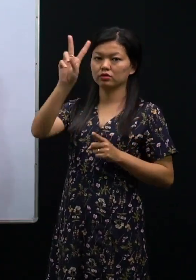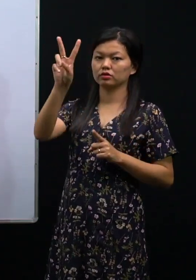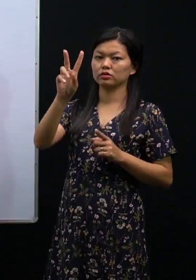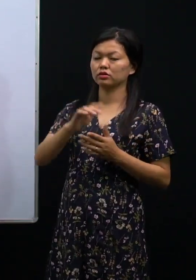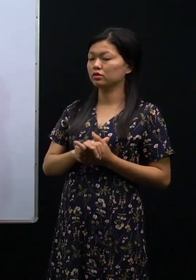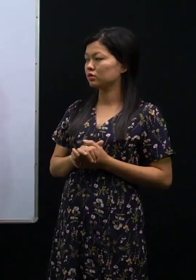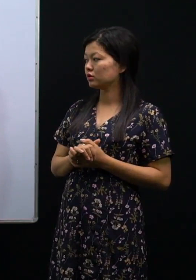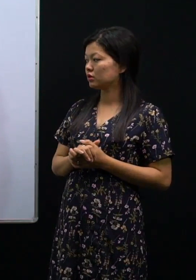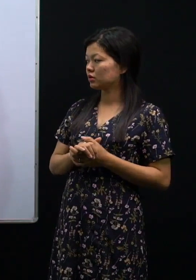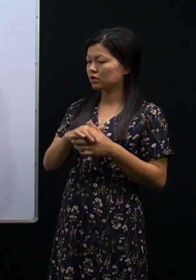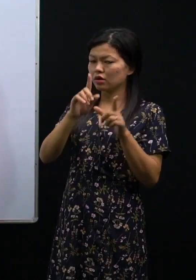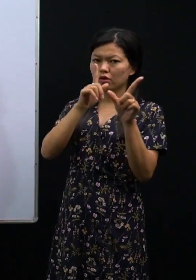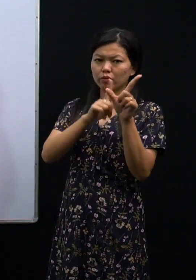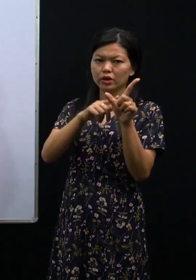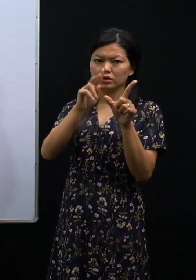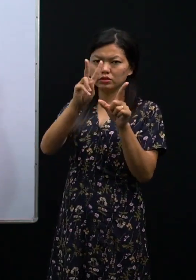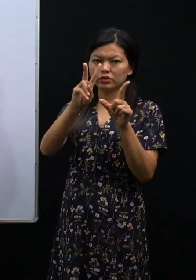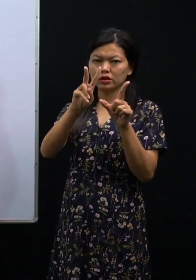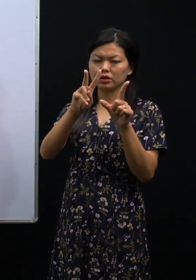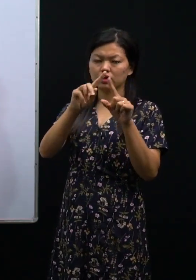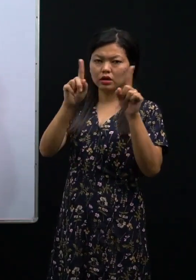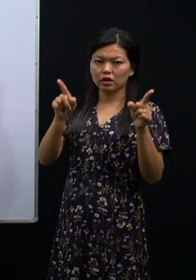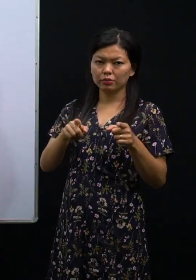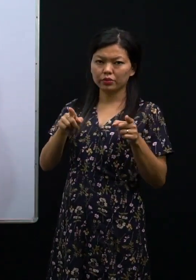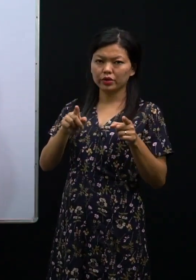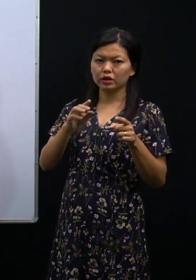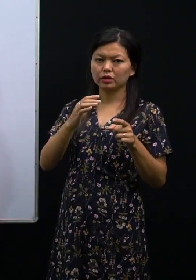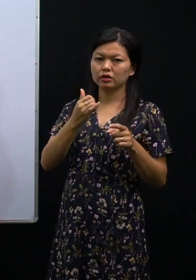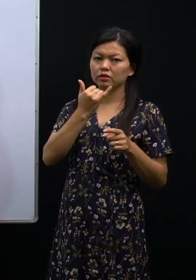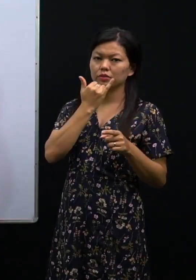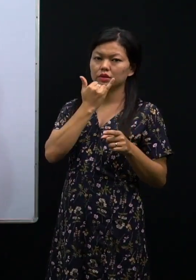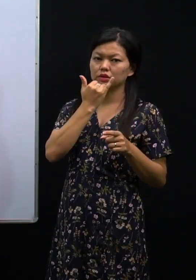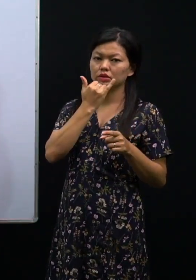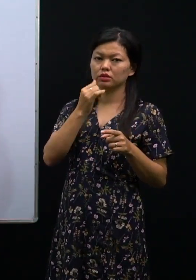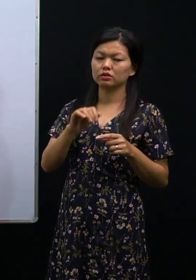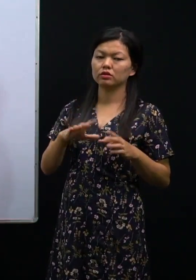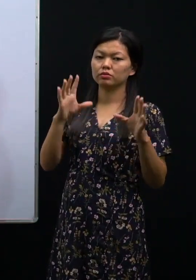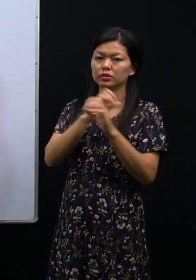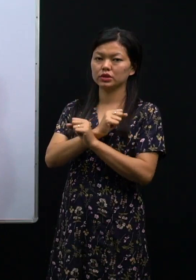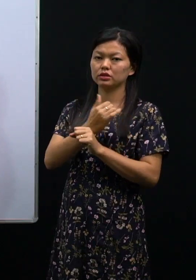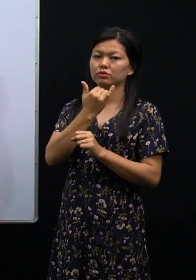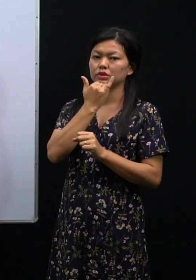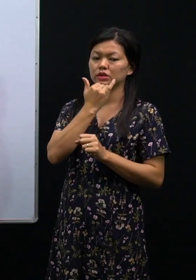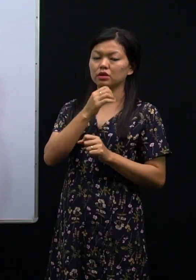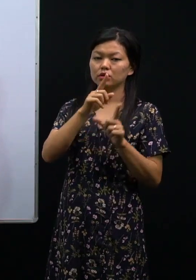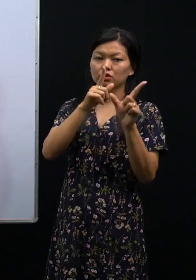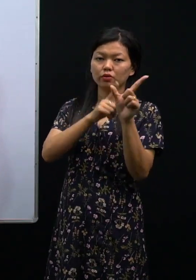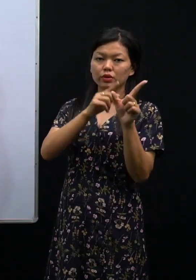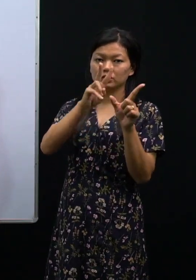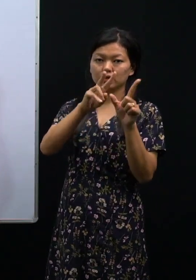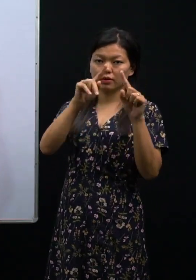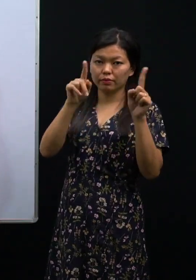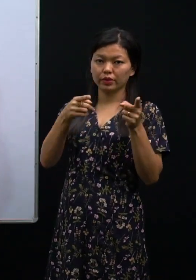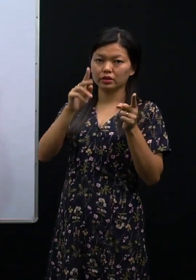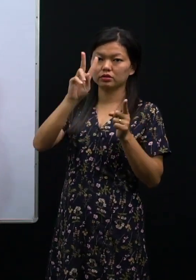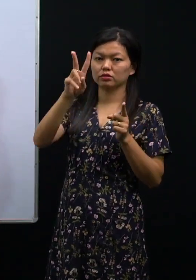y square. A itself is y square. That also square. Okay? Minus b square. B square means